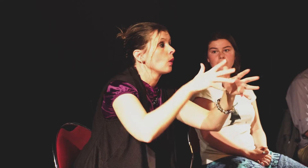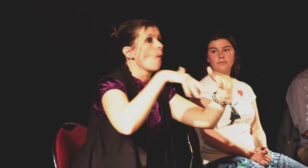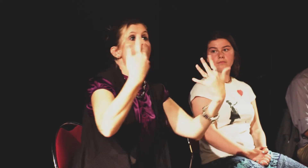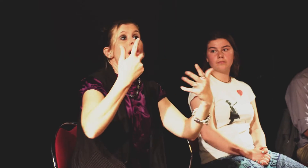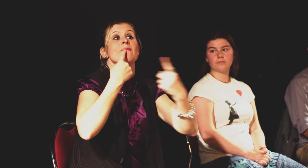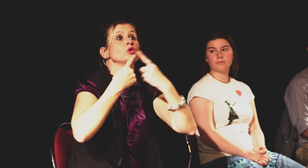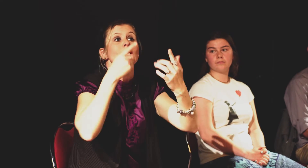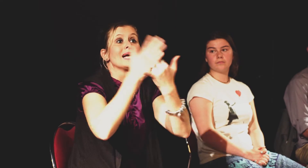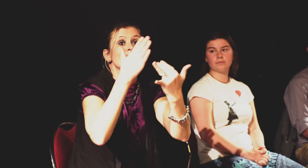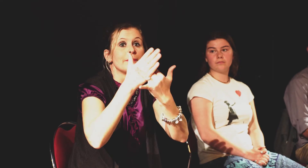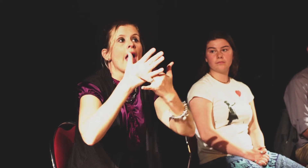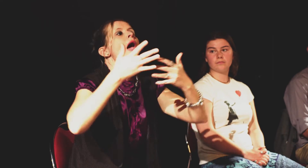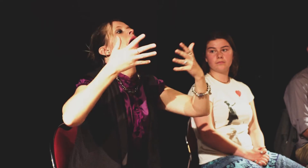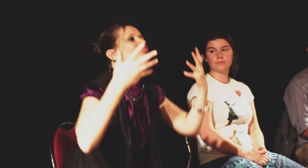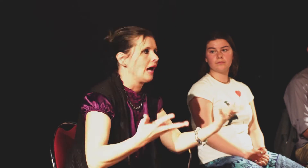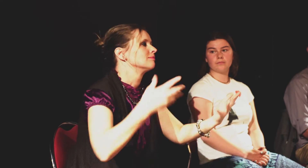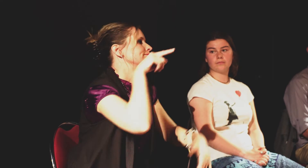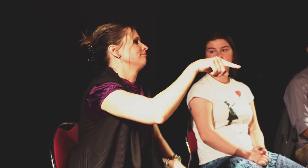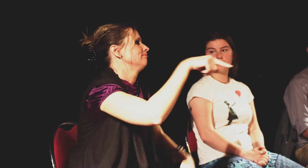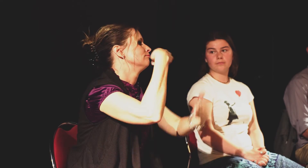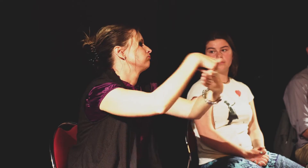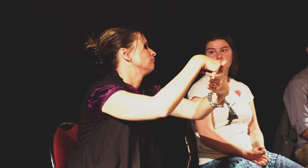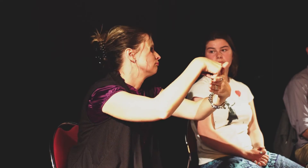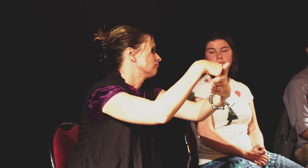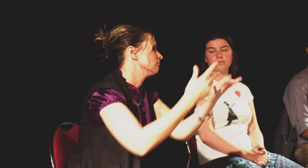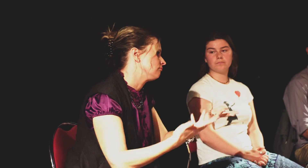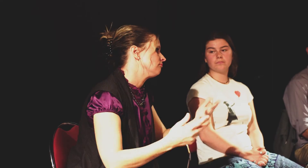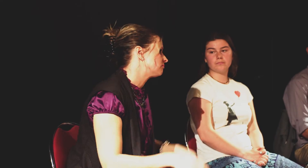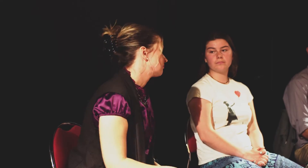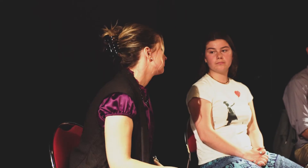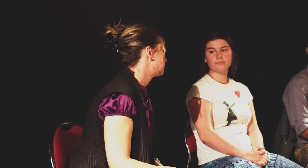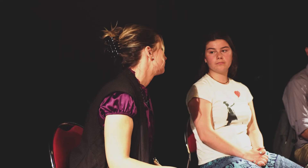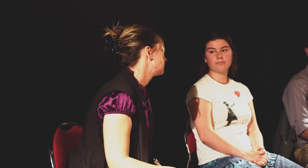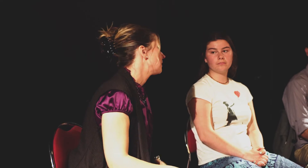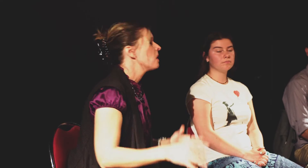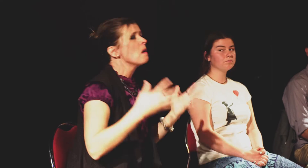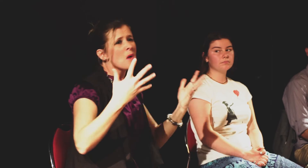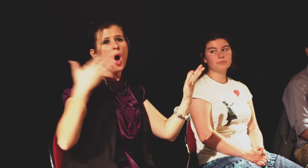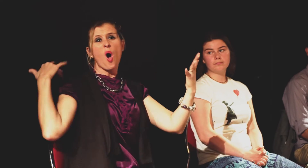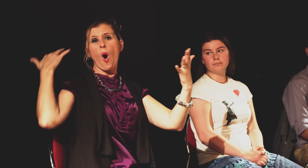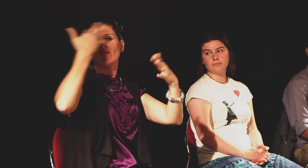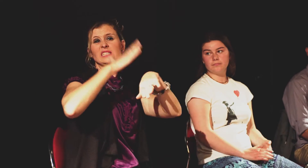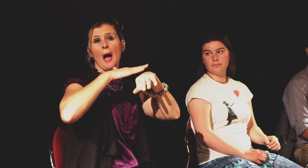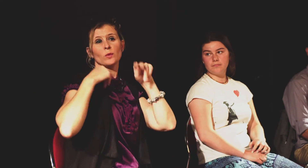If we come across somebody that cannot sign or something is not accessible, well, that's the barrier right there.